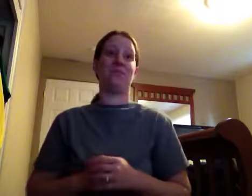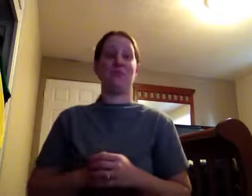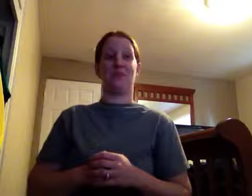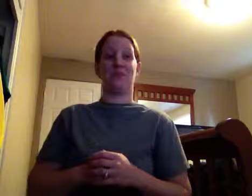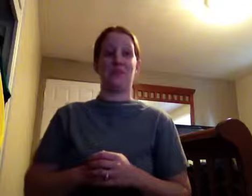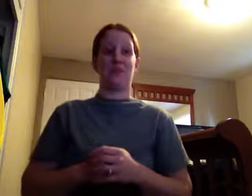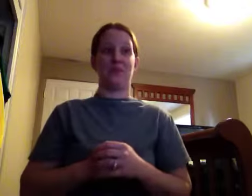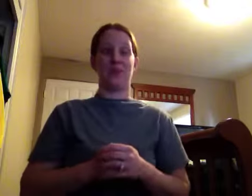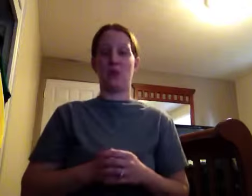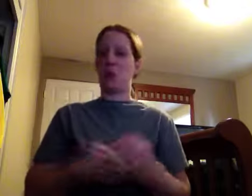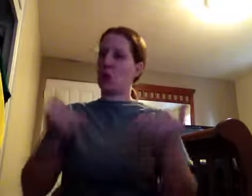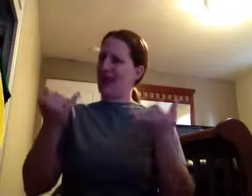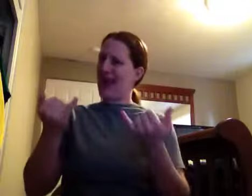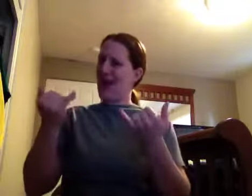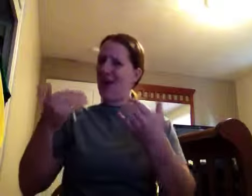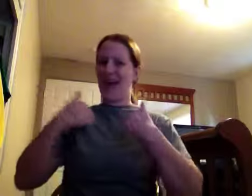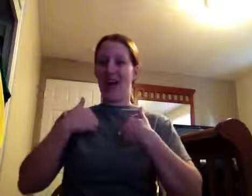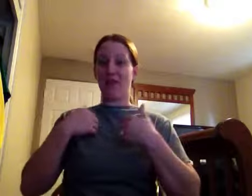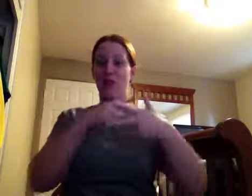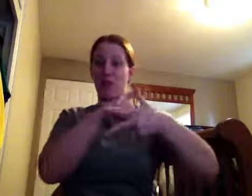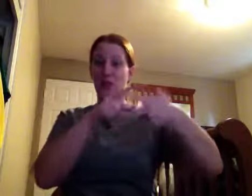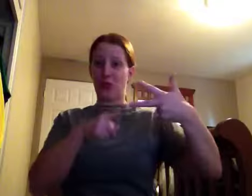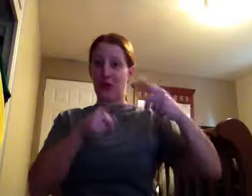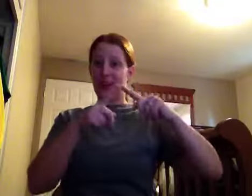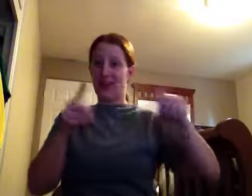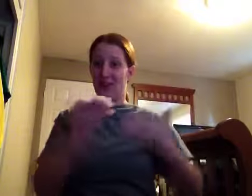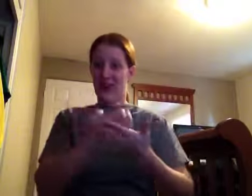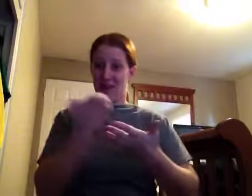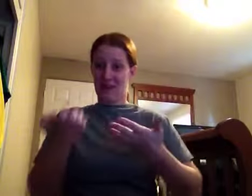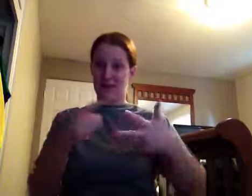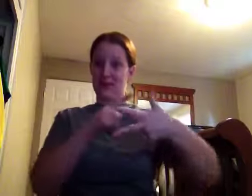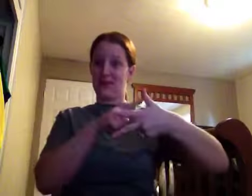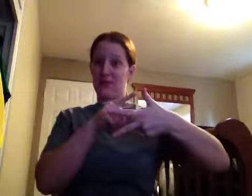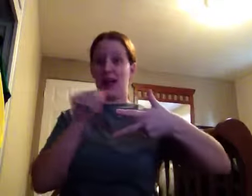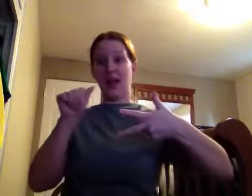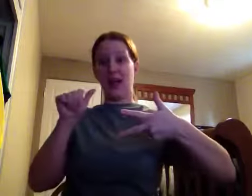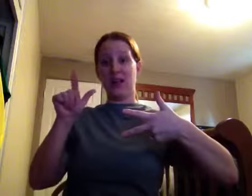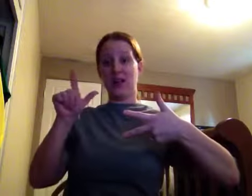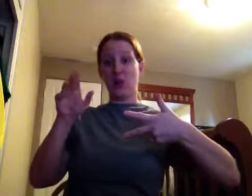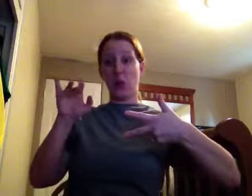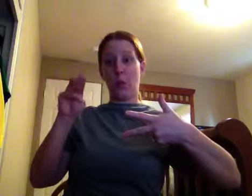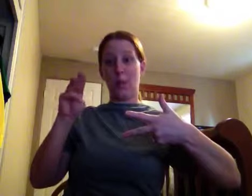3 different elements. I have aluminum, I have oxygen, and I have hydrogen.